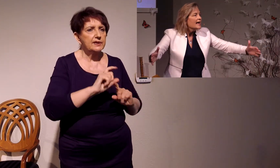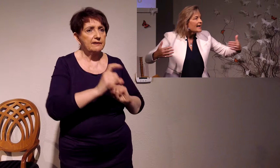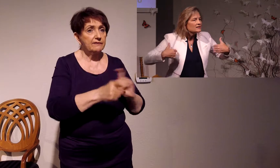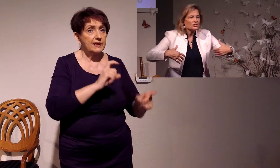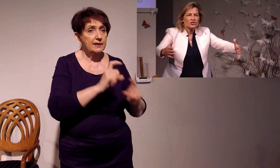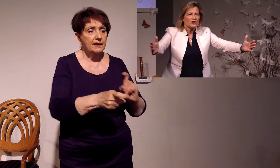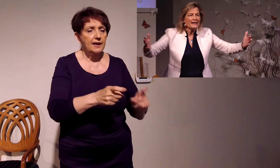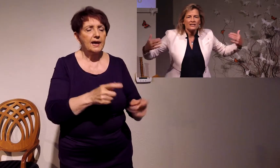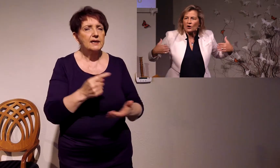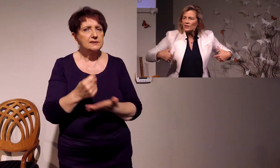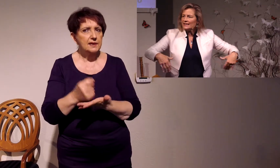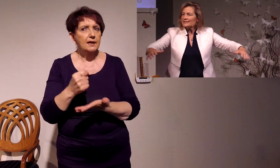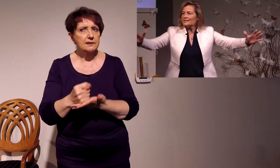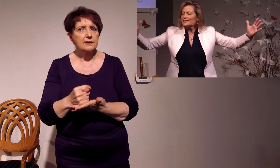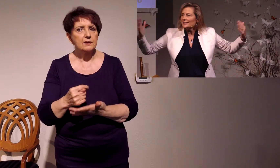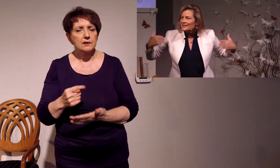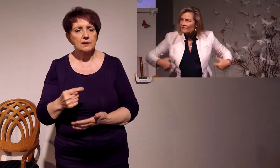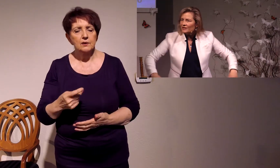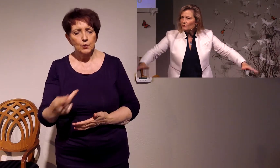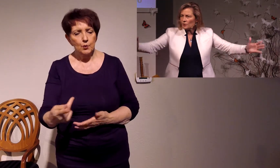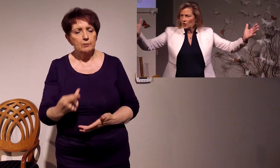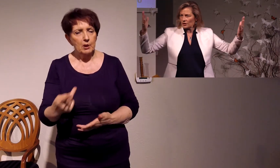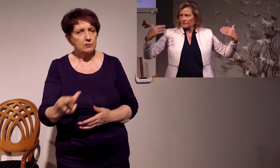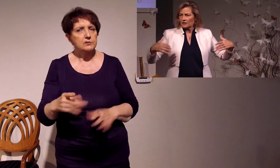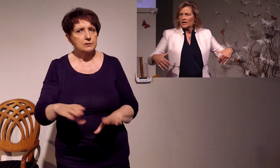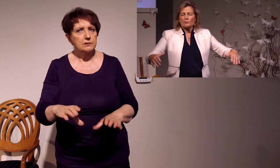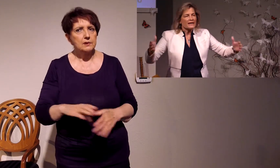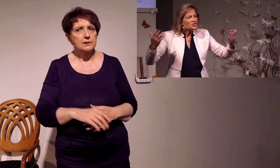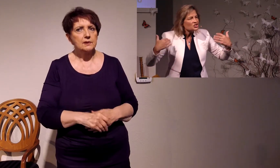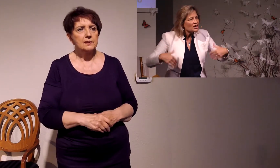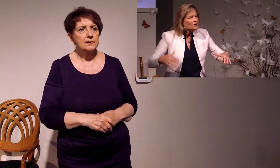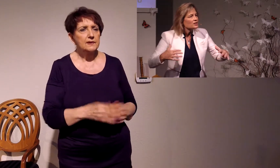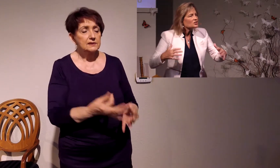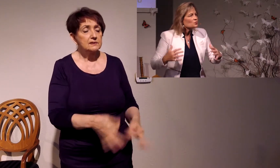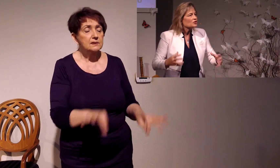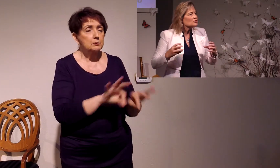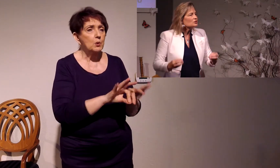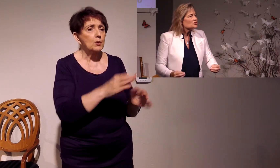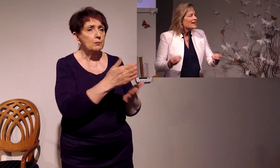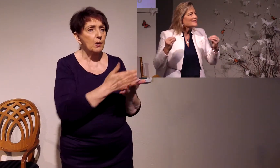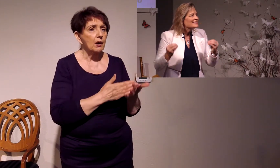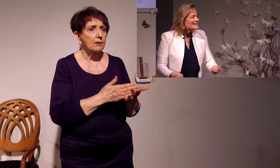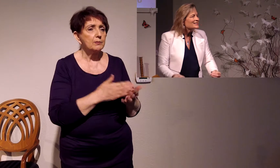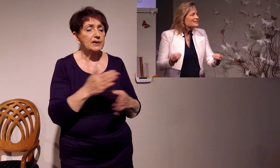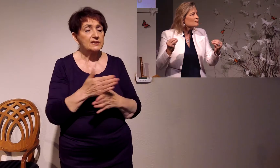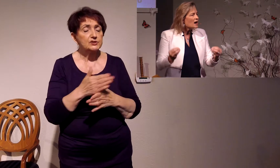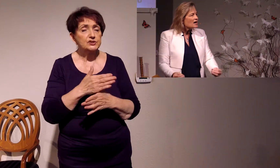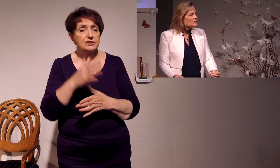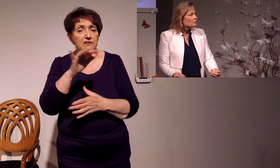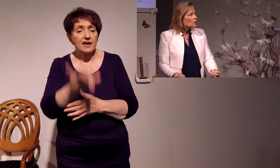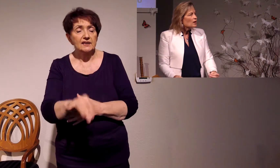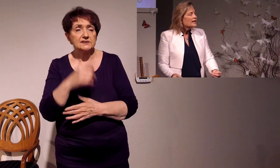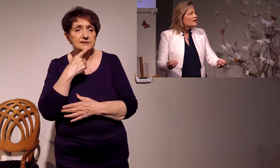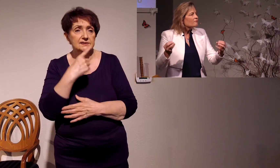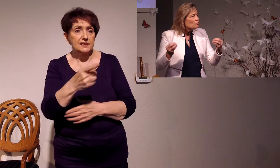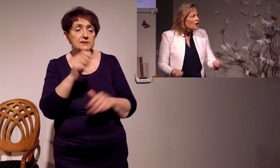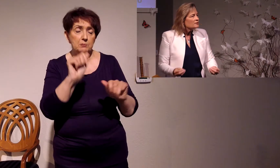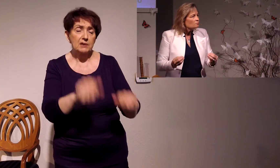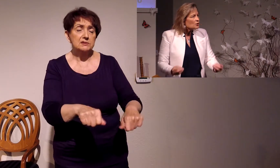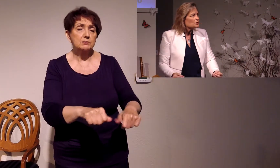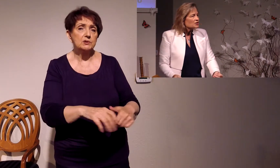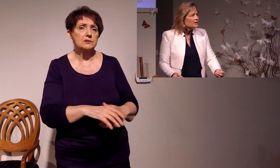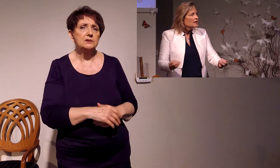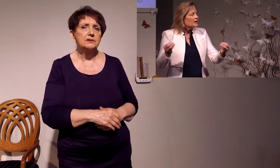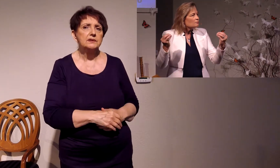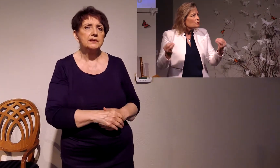community. And it's just, I know that is a significant part of it. But I share this with you to say this is possible. If